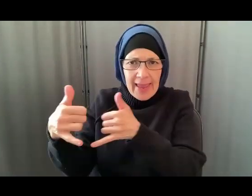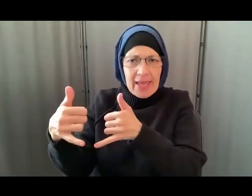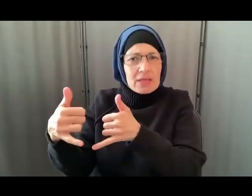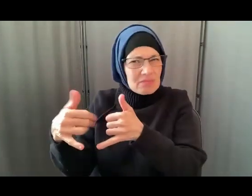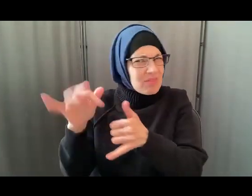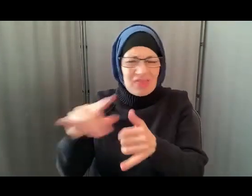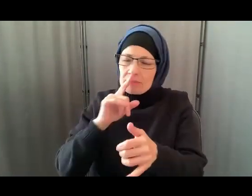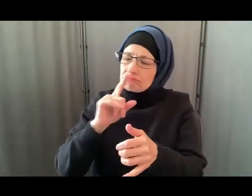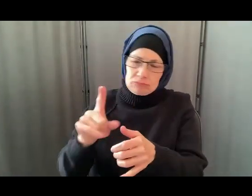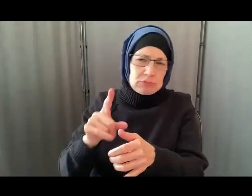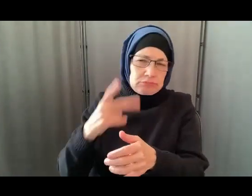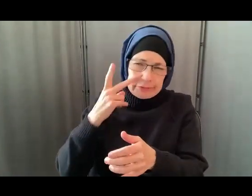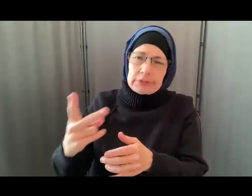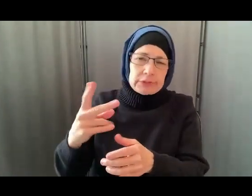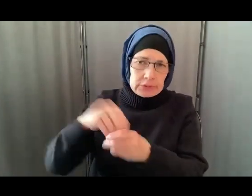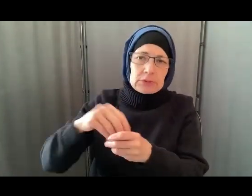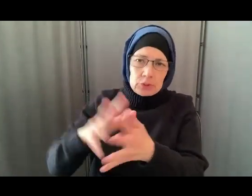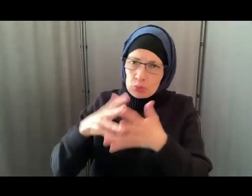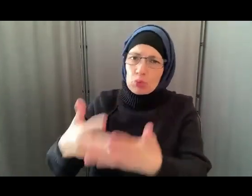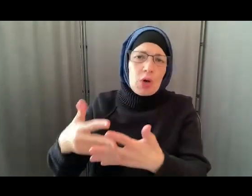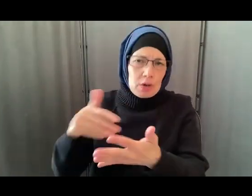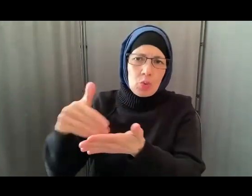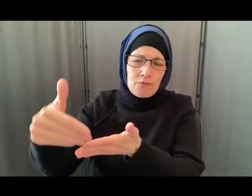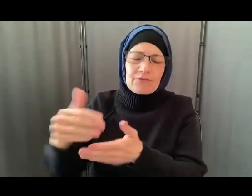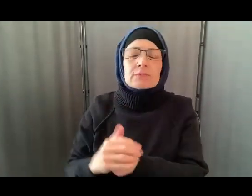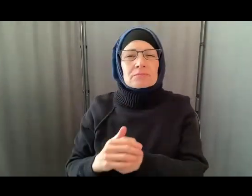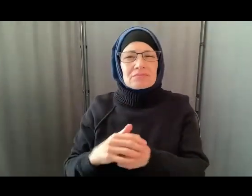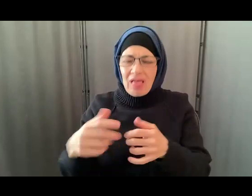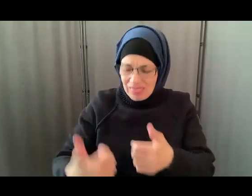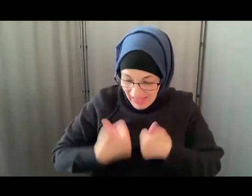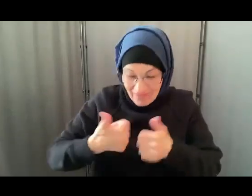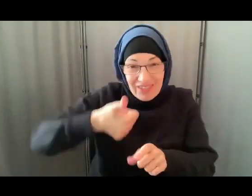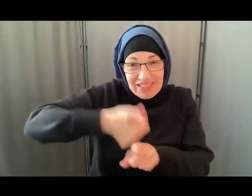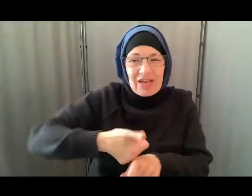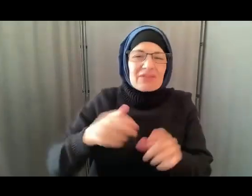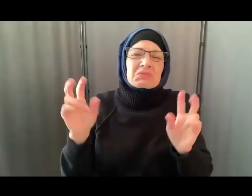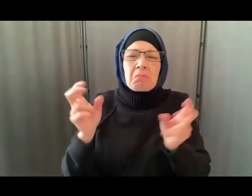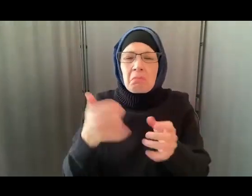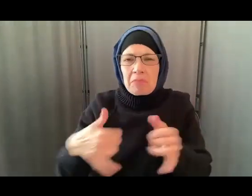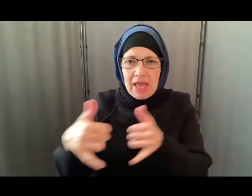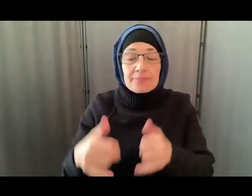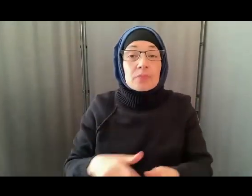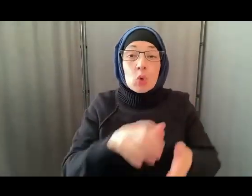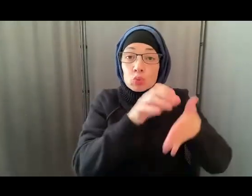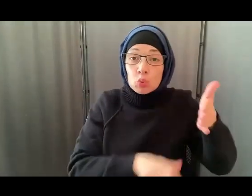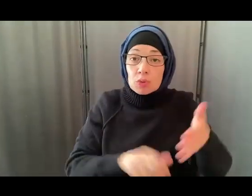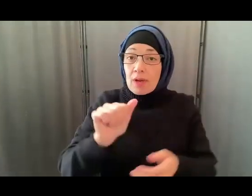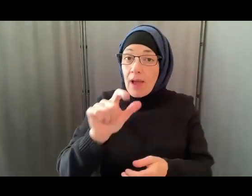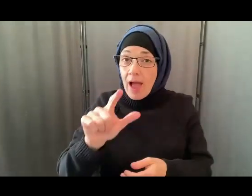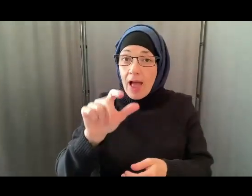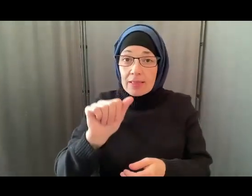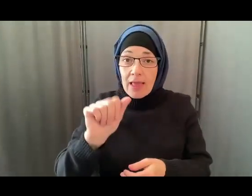play. Even though that in Surah Al-An'am, Surah